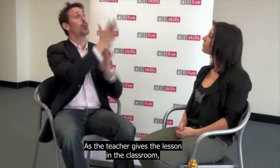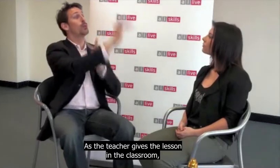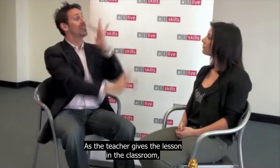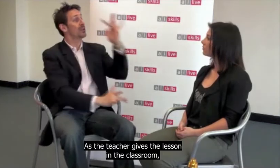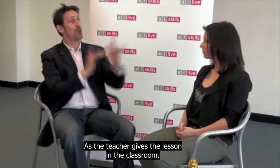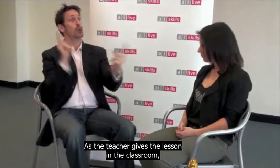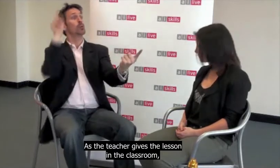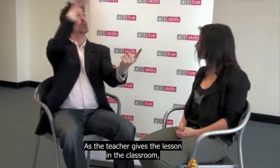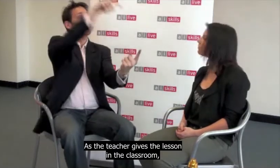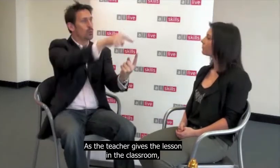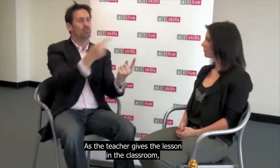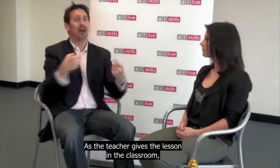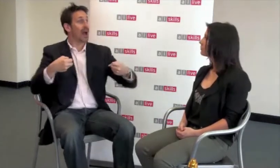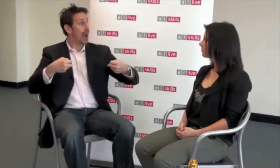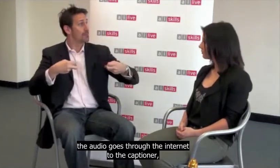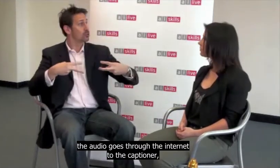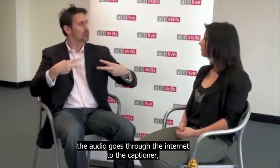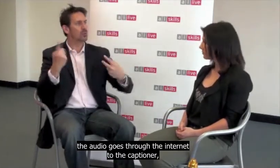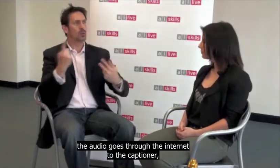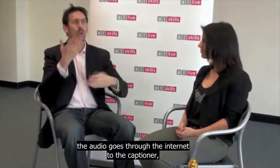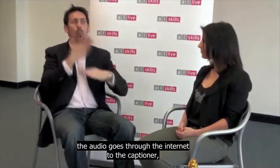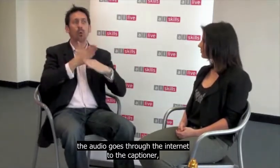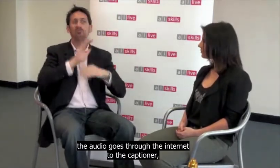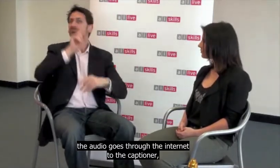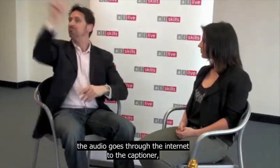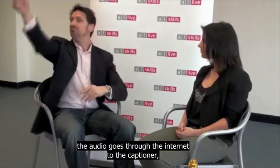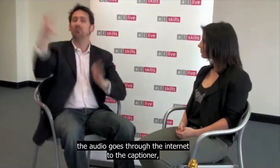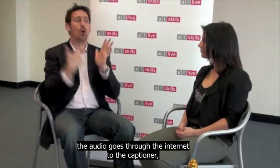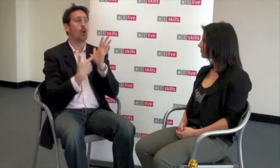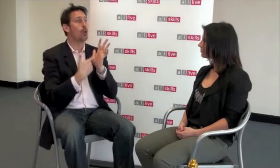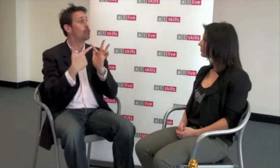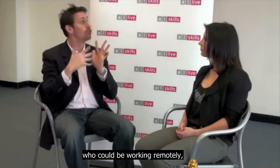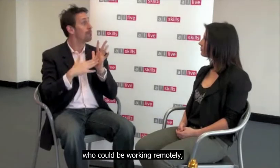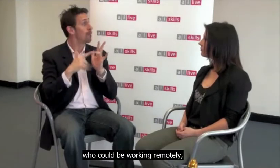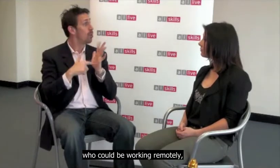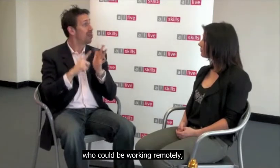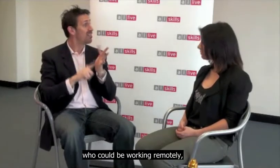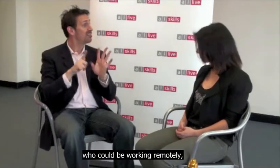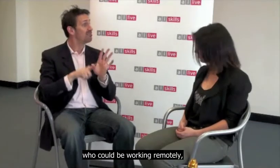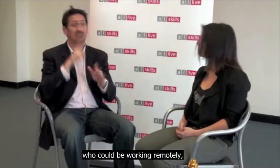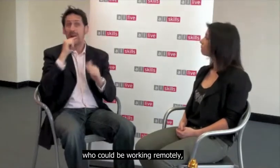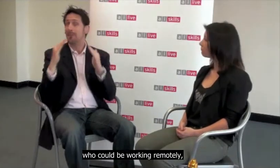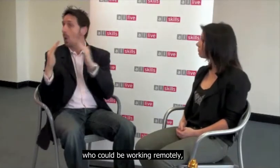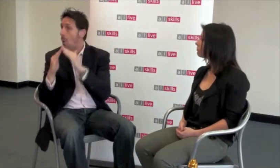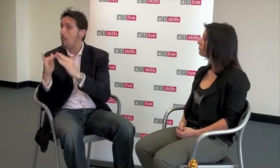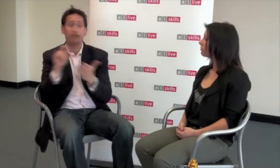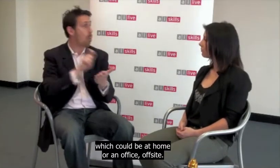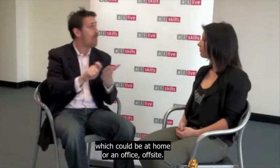the lesson in the classroom, the audio goes through the internet to the captioner, who could be working remotely, which could be at